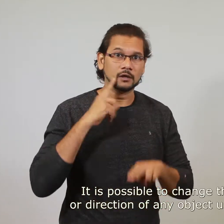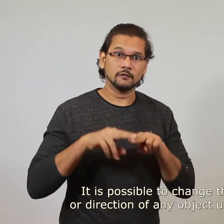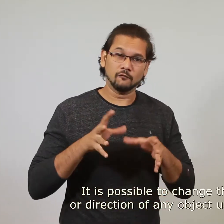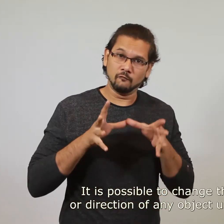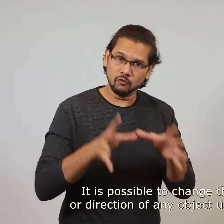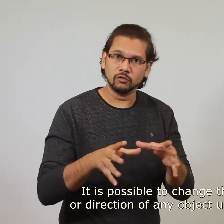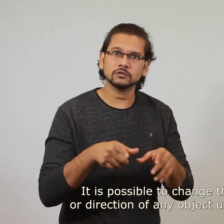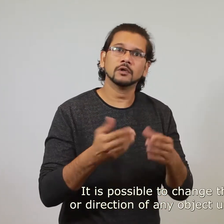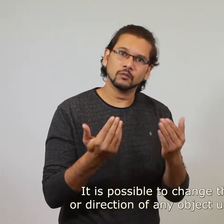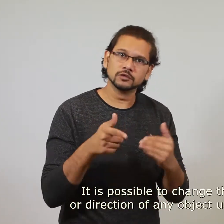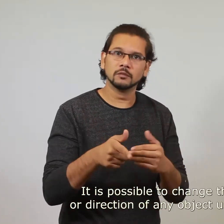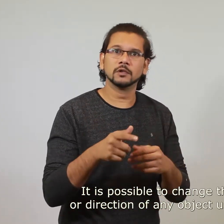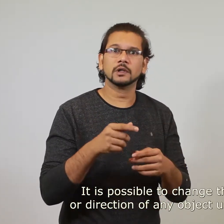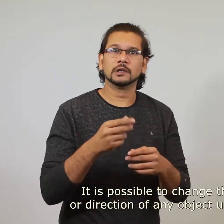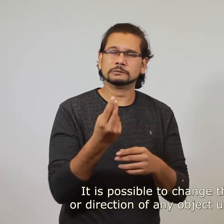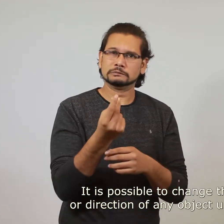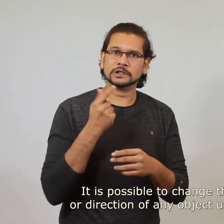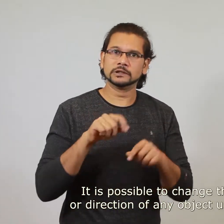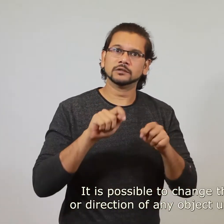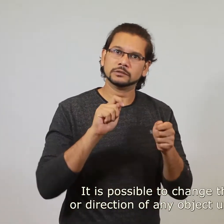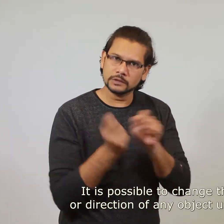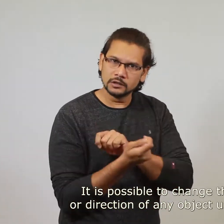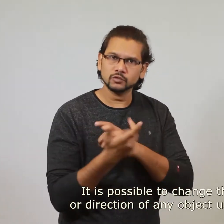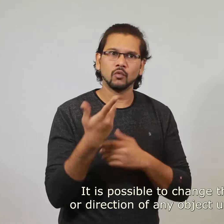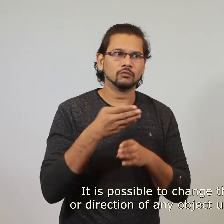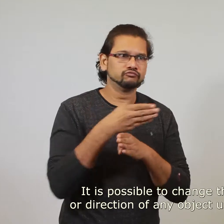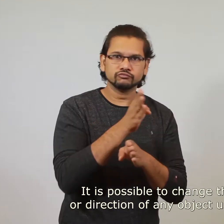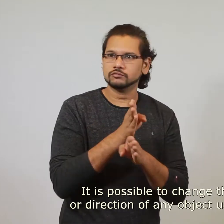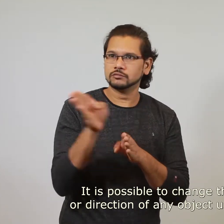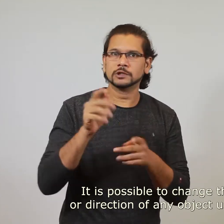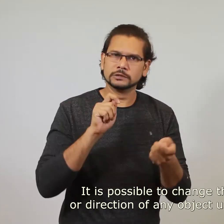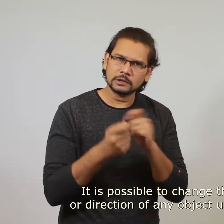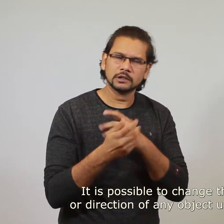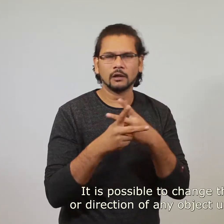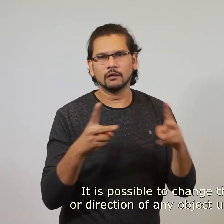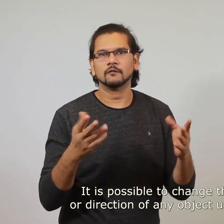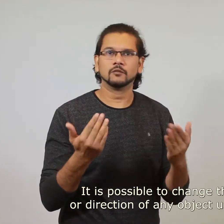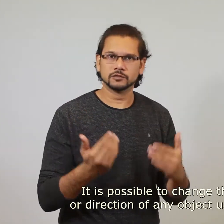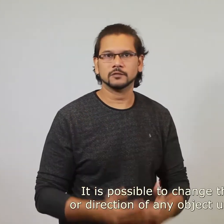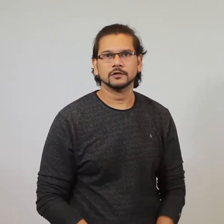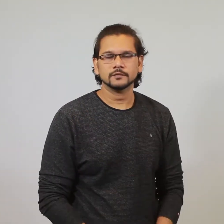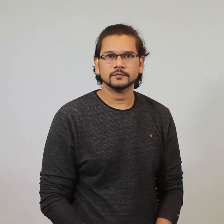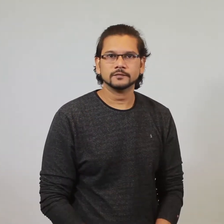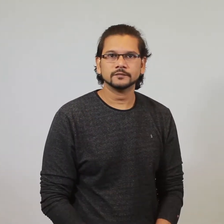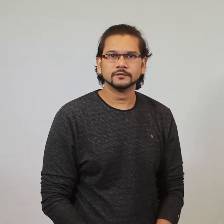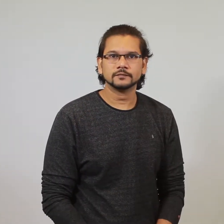It is possible to change the speed or direction of any object using force.